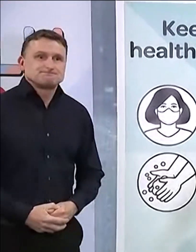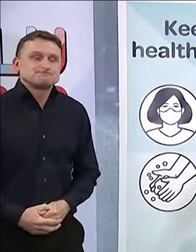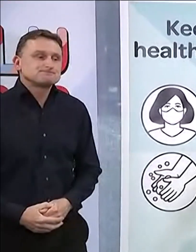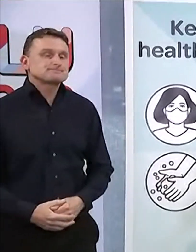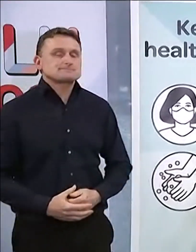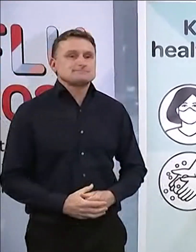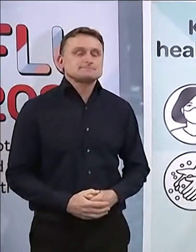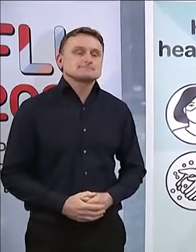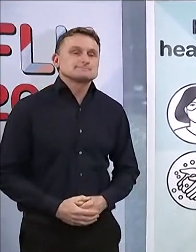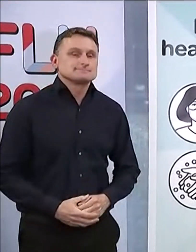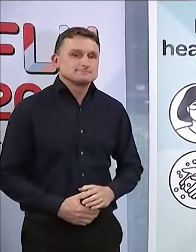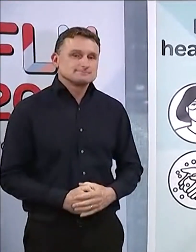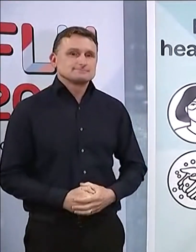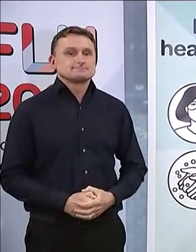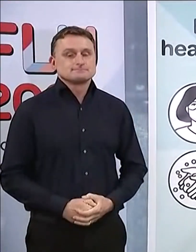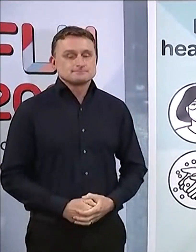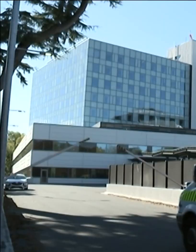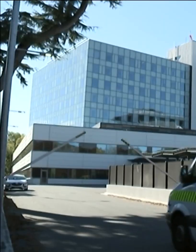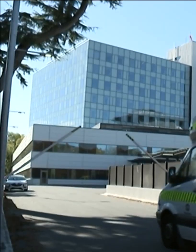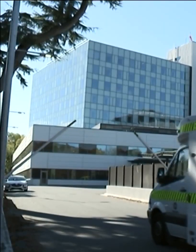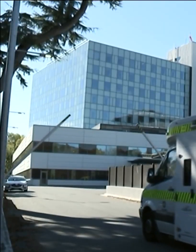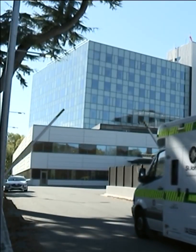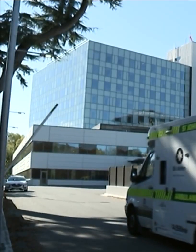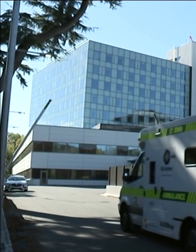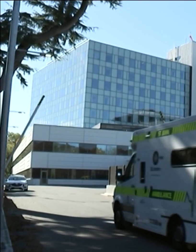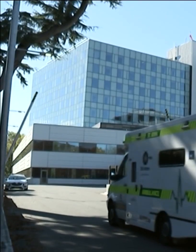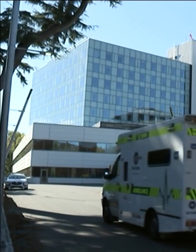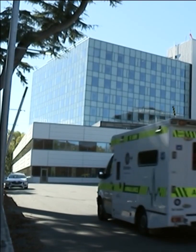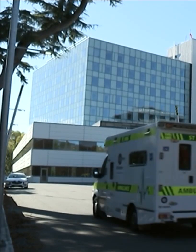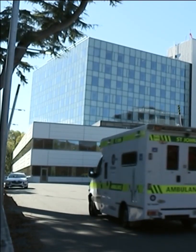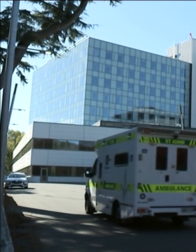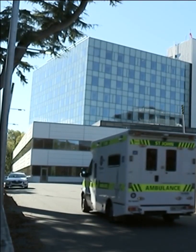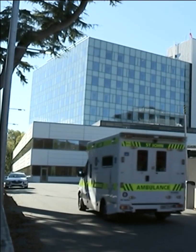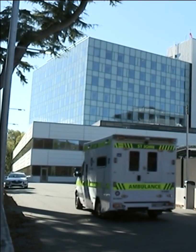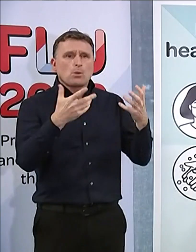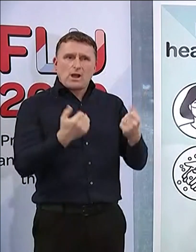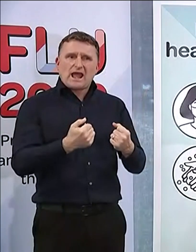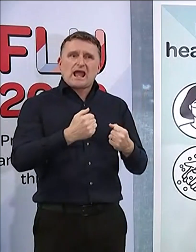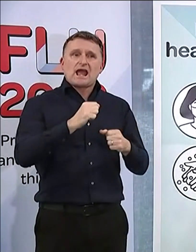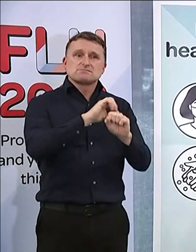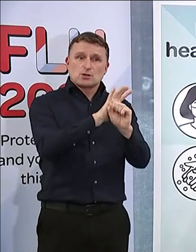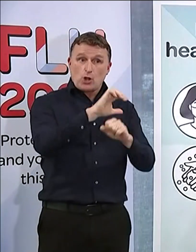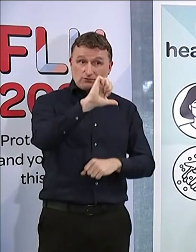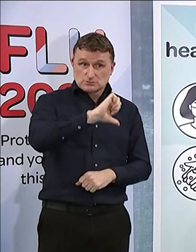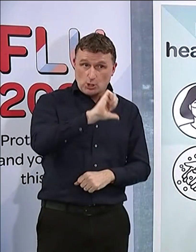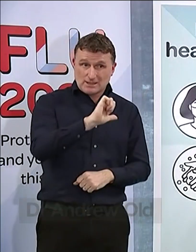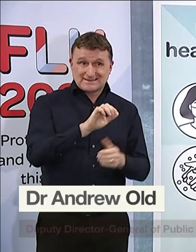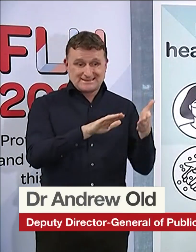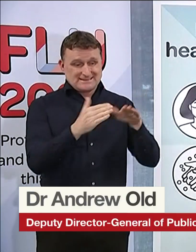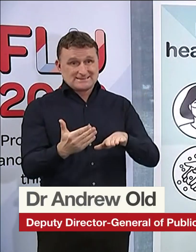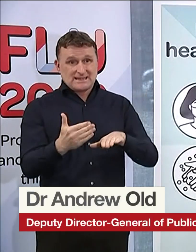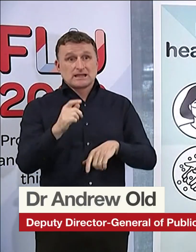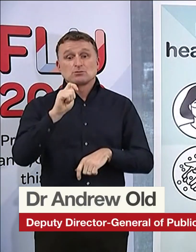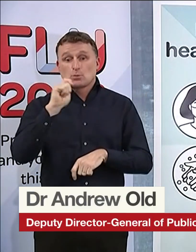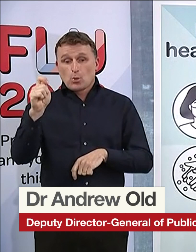pandemic drags on, the ministry will change the way it calculates COVID-related deaths. Shifting away from reporting all people who have